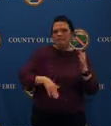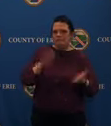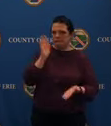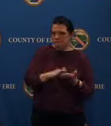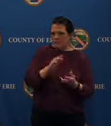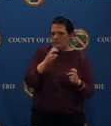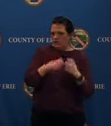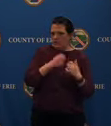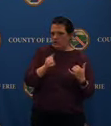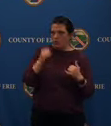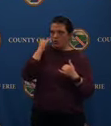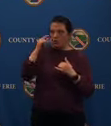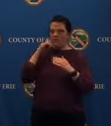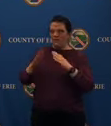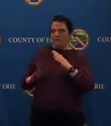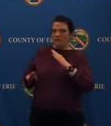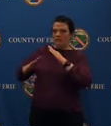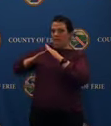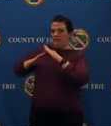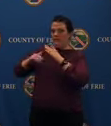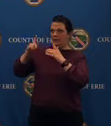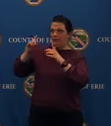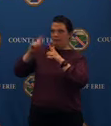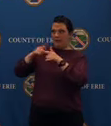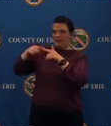are reaching their peak and they're able to hold and